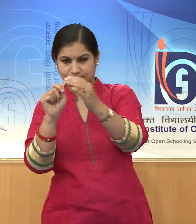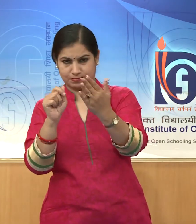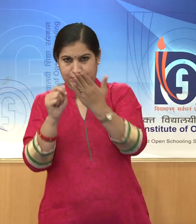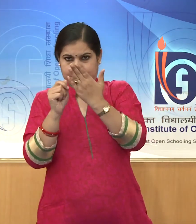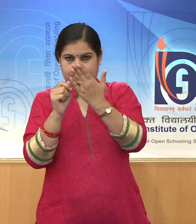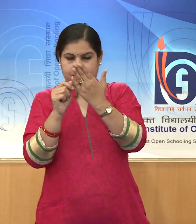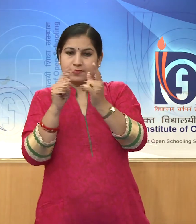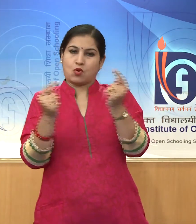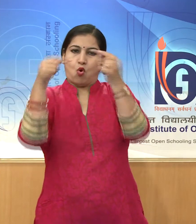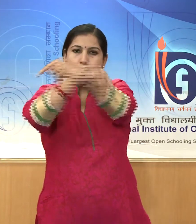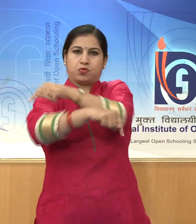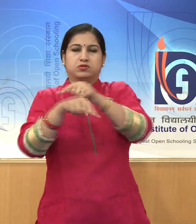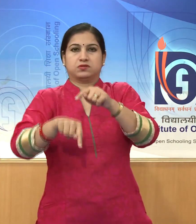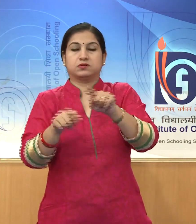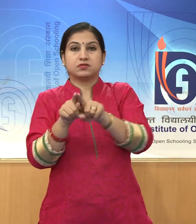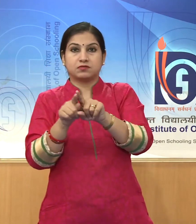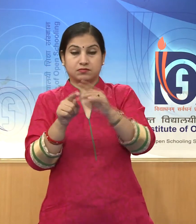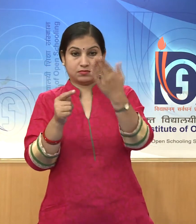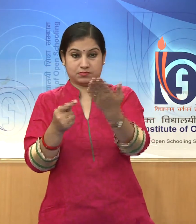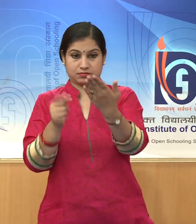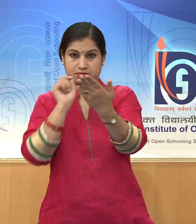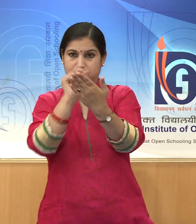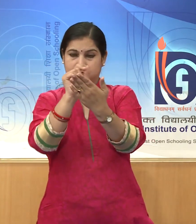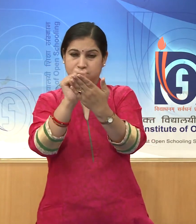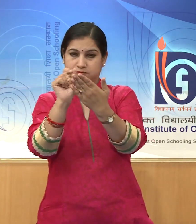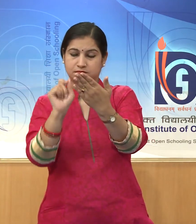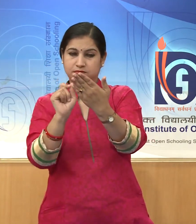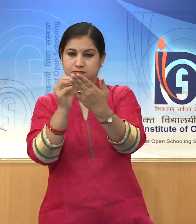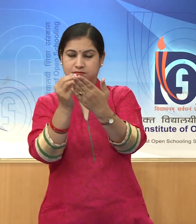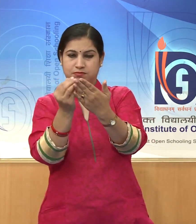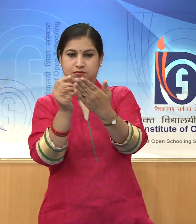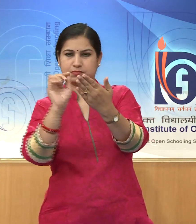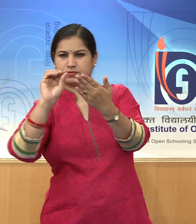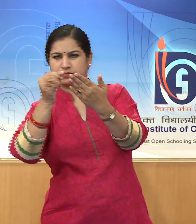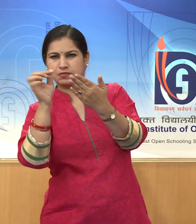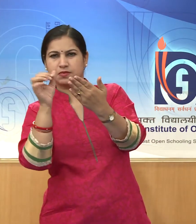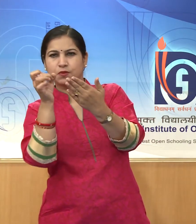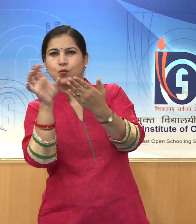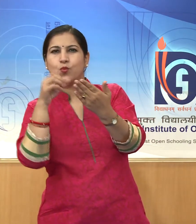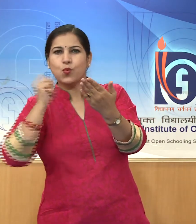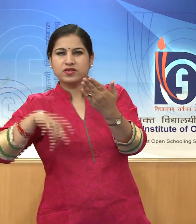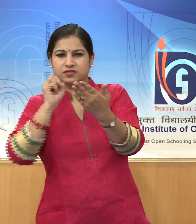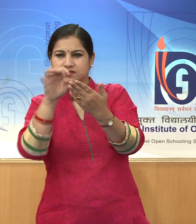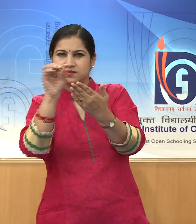the surface of the plate does not print as the ink being